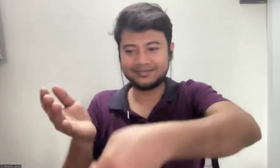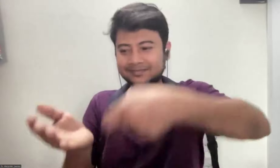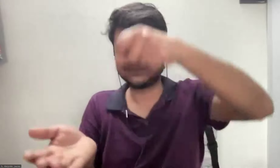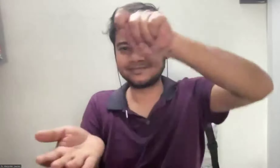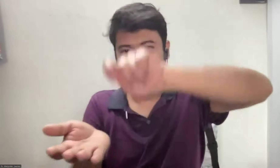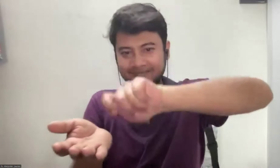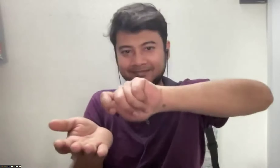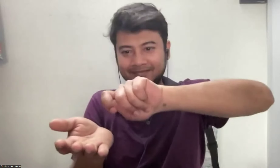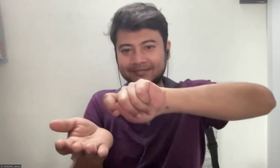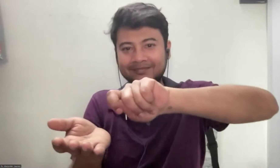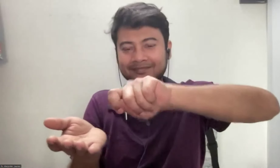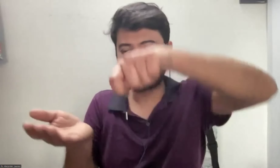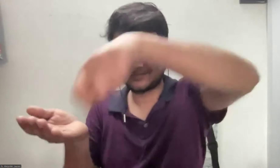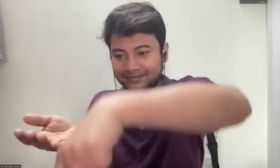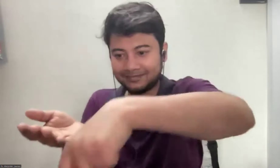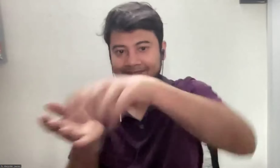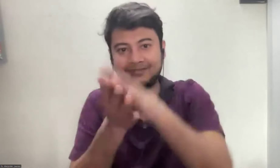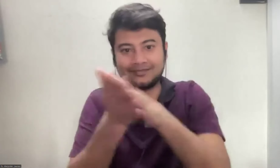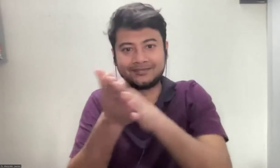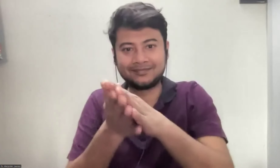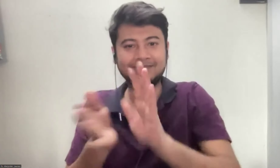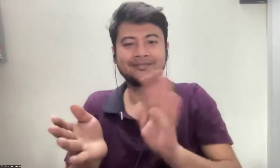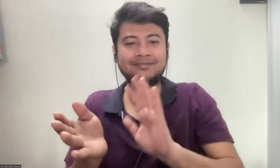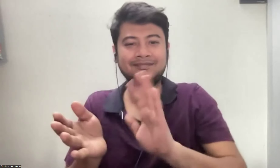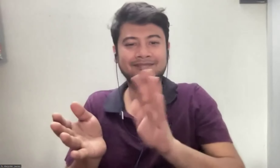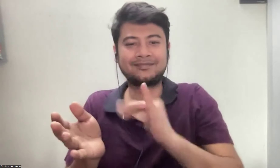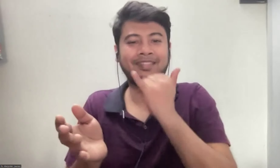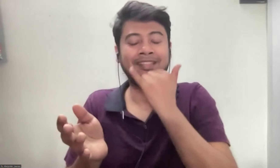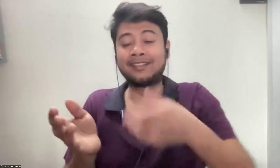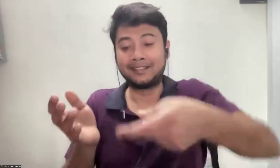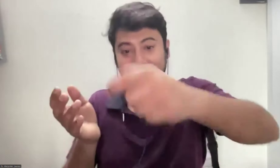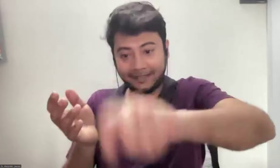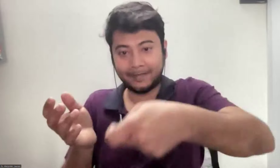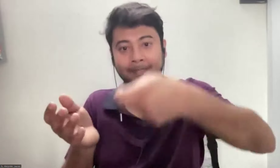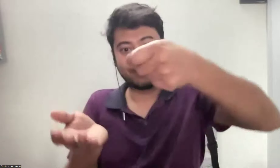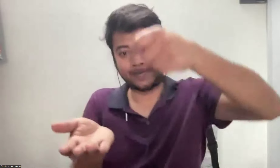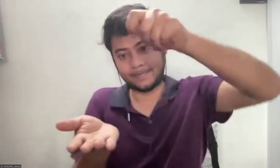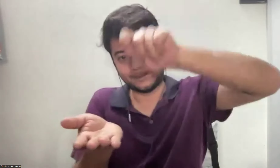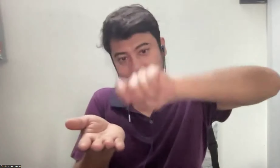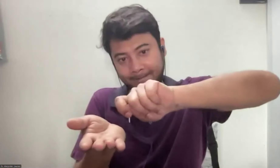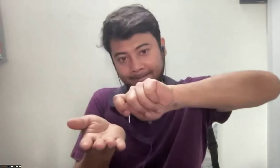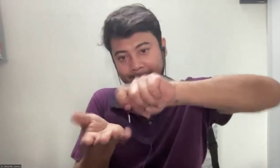So two times, and last you say, Om Madhavaya Namaha.